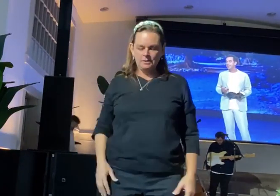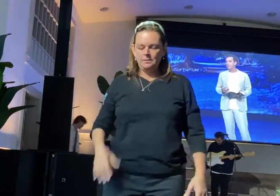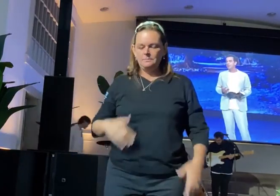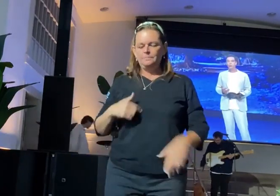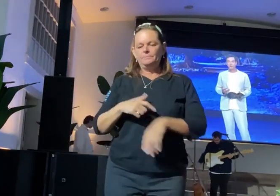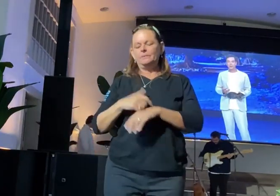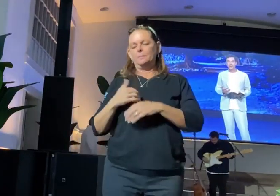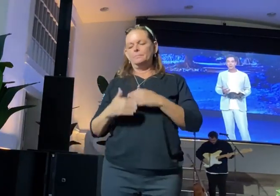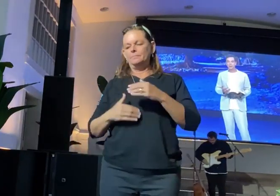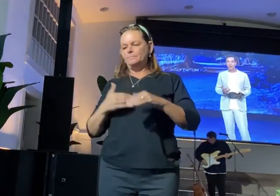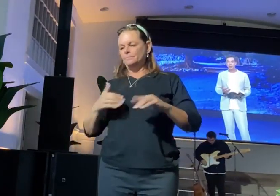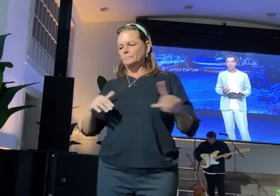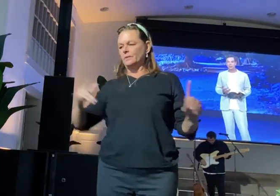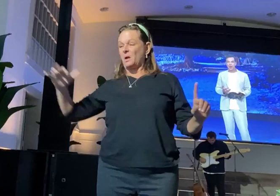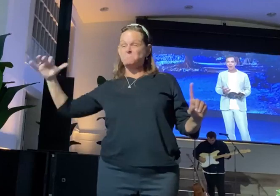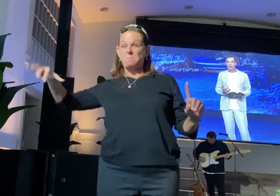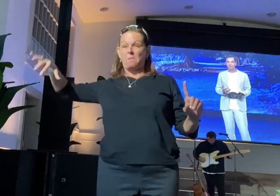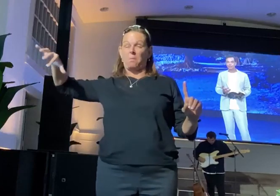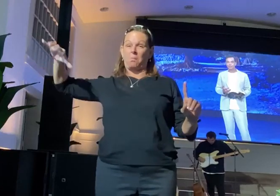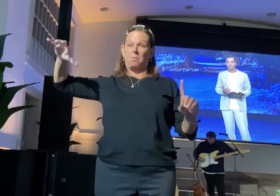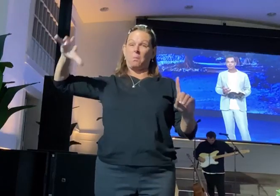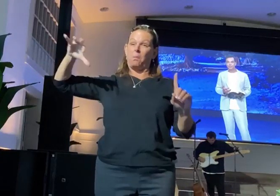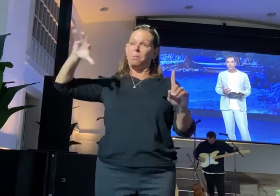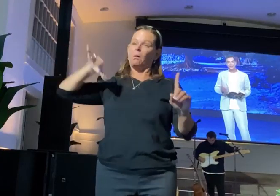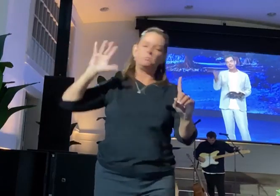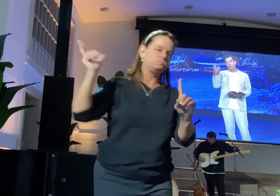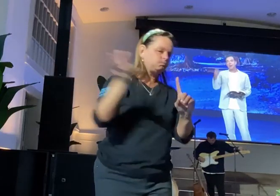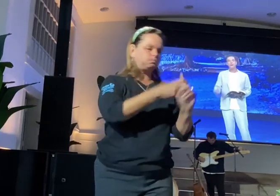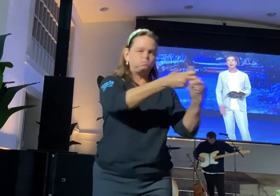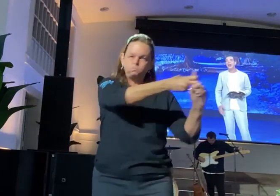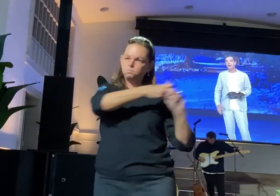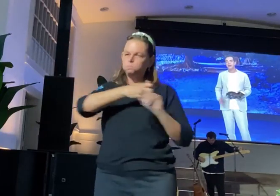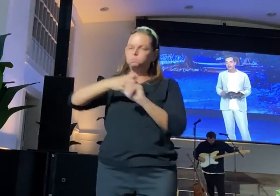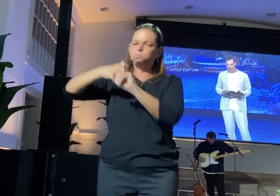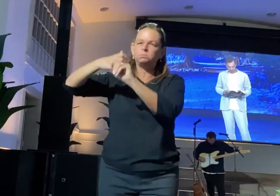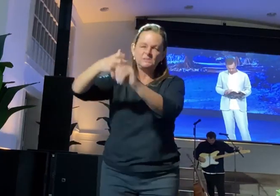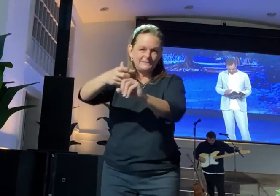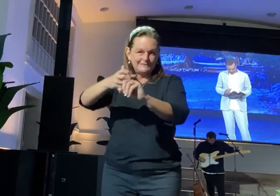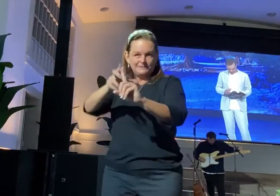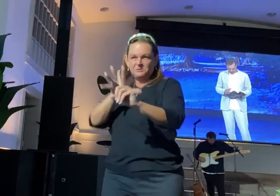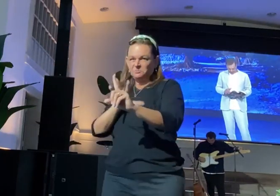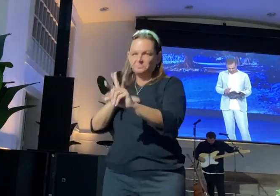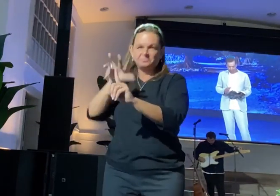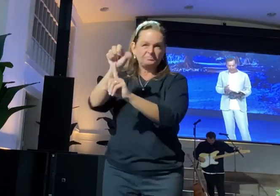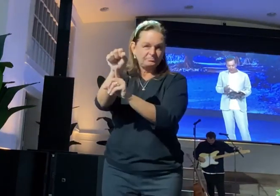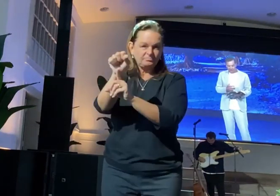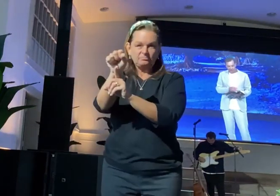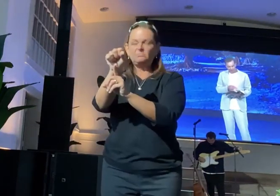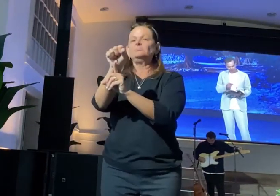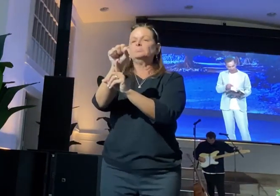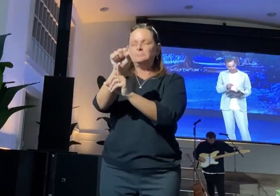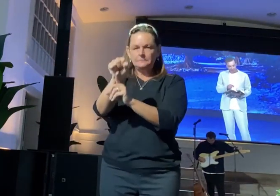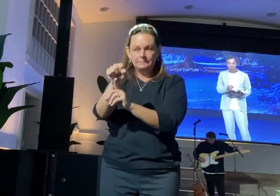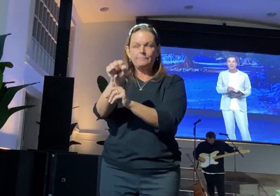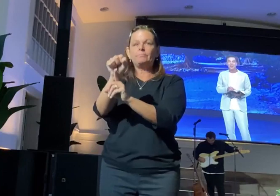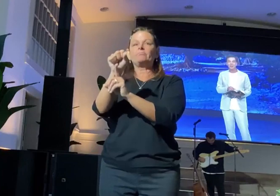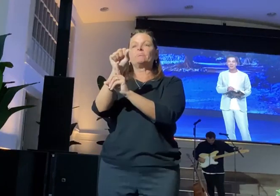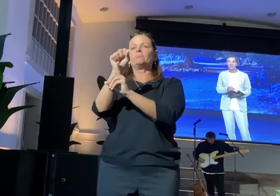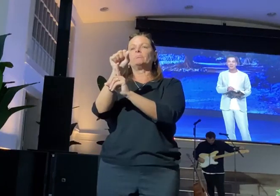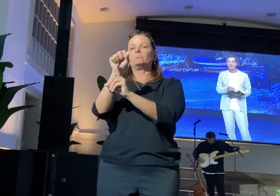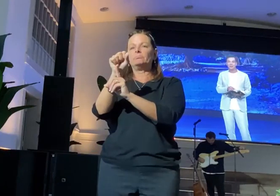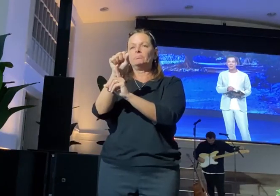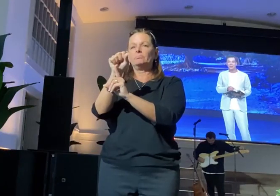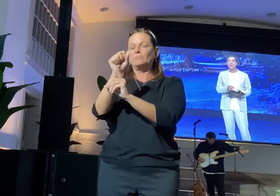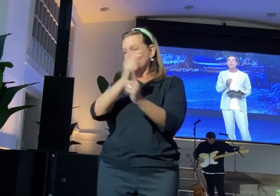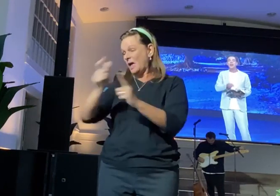before the Jewish leaders and Pontius Pilate, set up a mock trial, and they began to beat Jesus to the point of